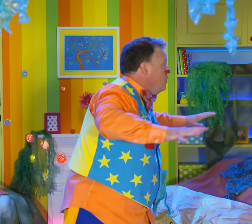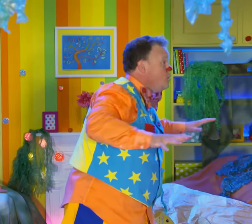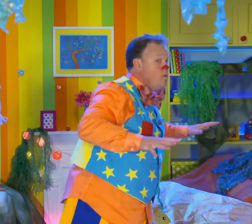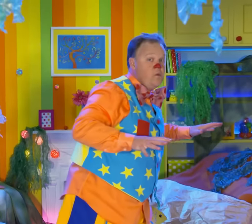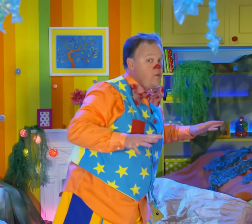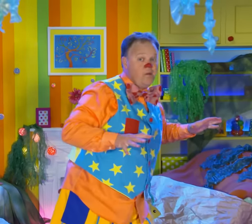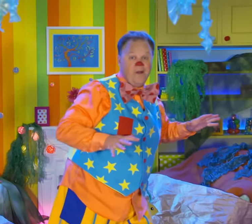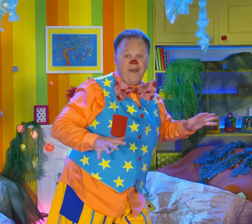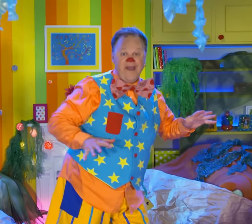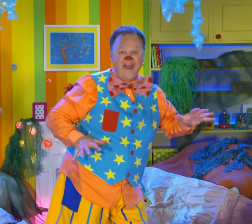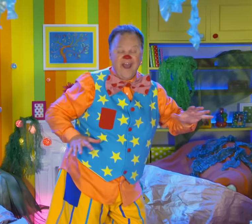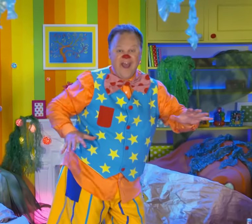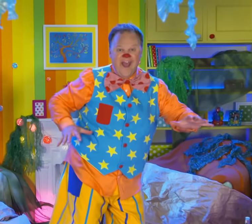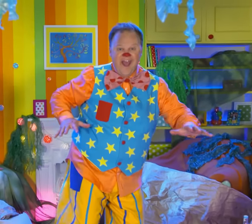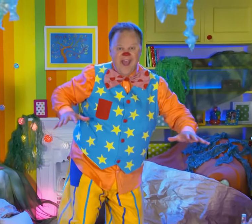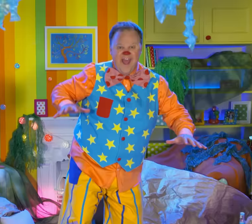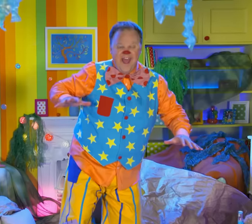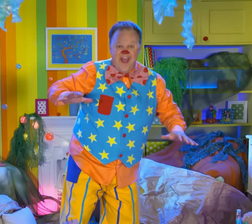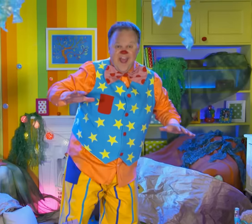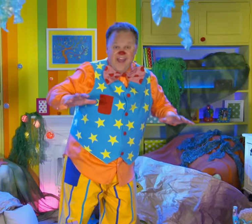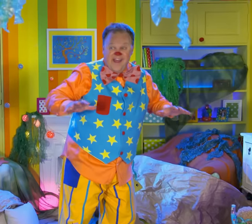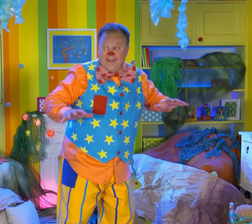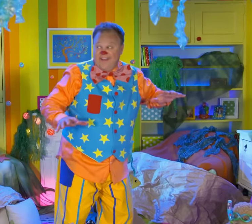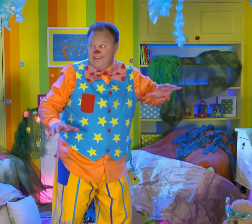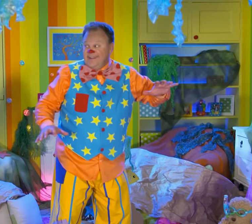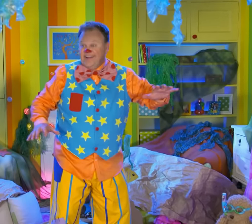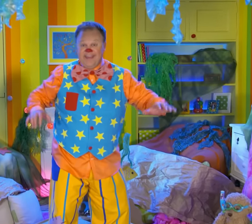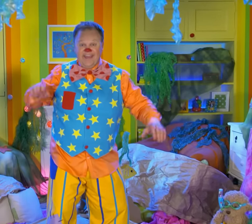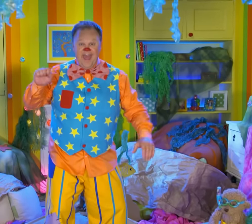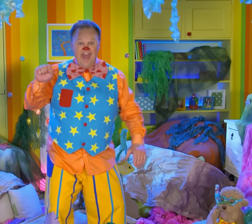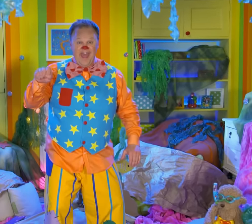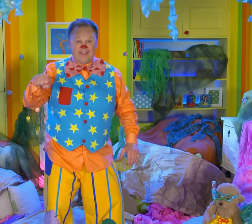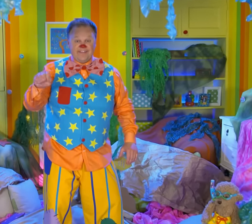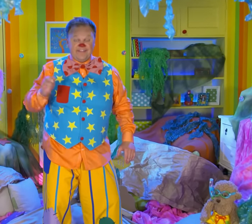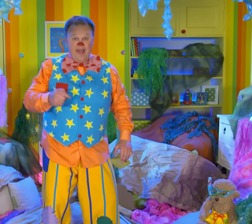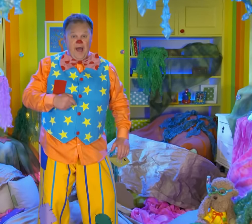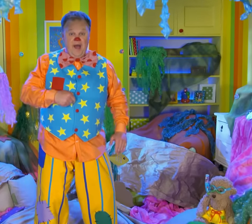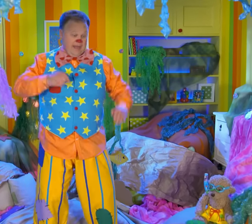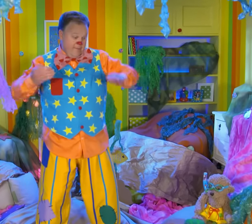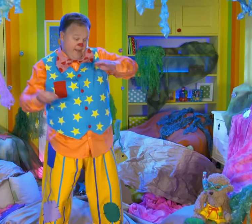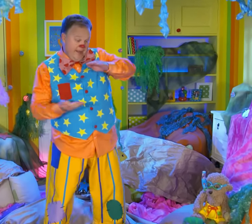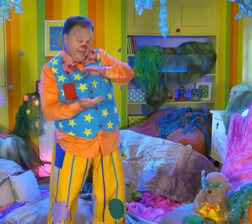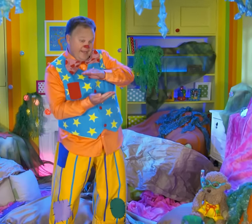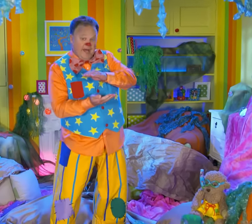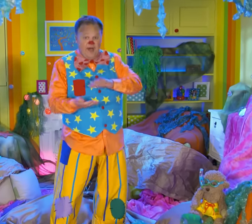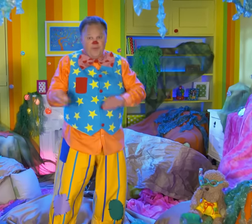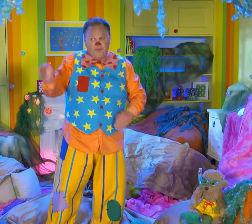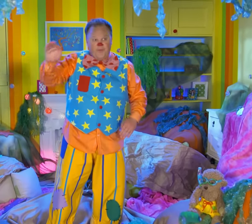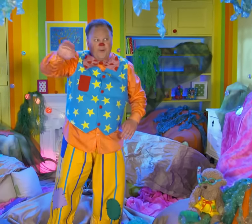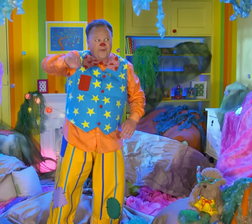Wow! You really are like a fish now, Mr. Tumble. Yes, I'm under the